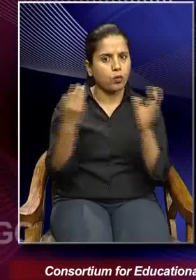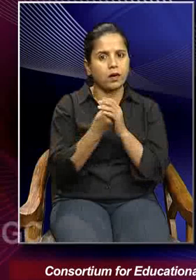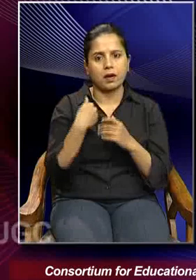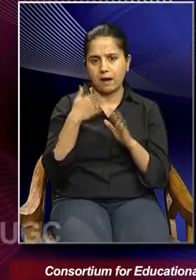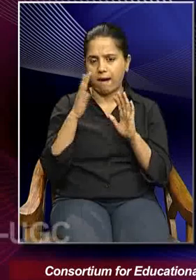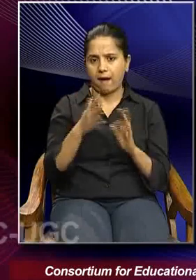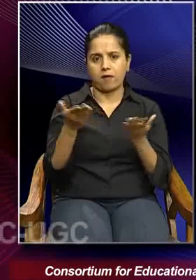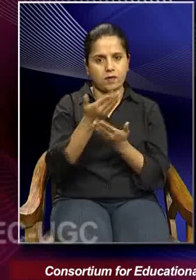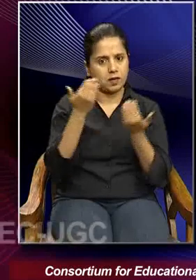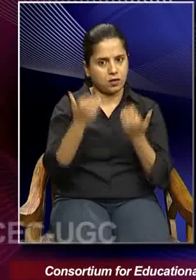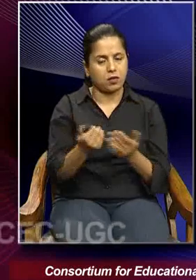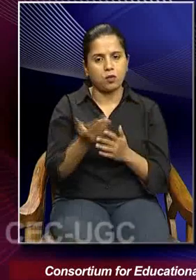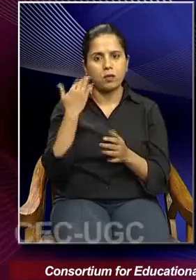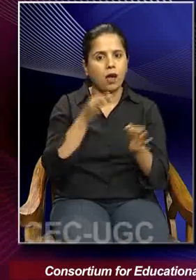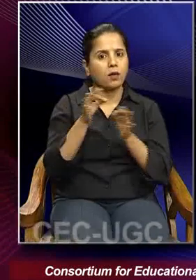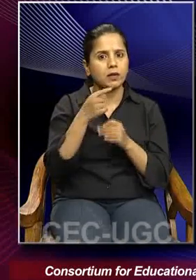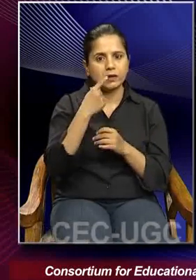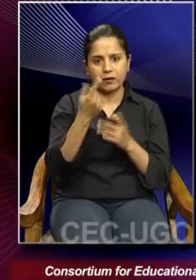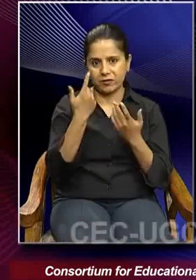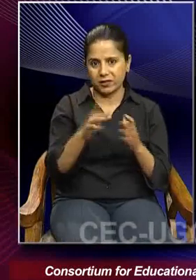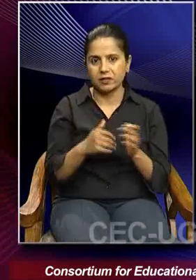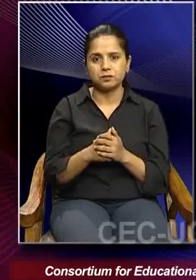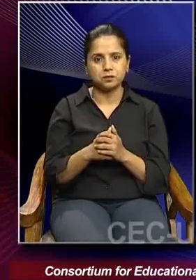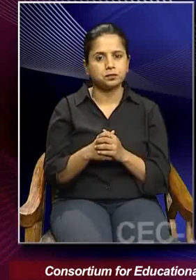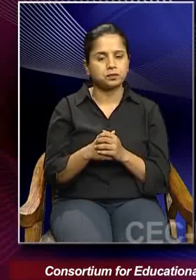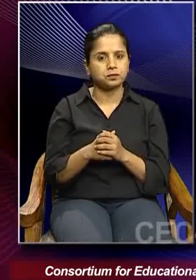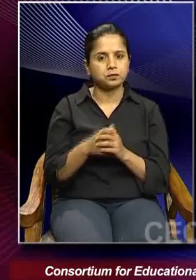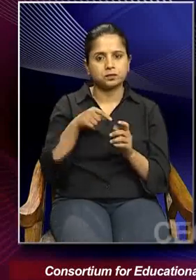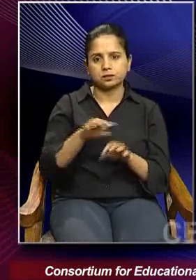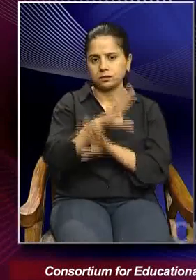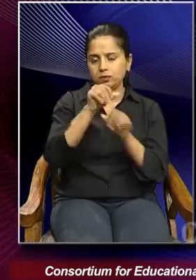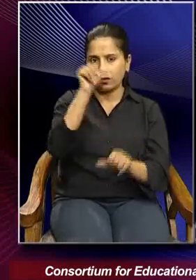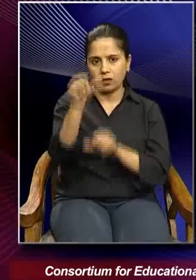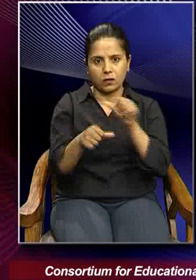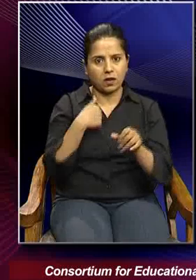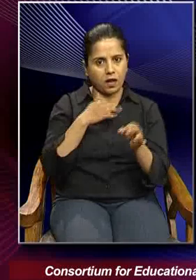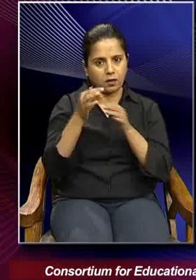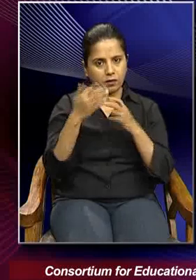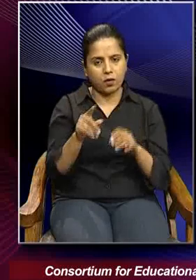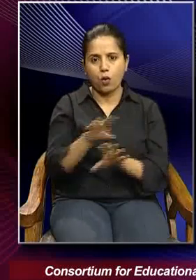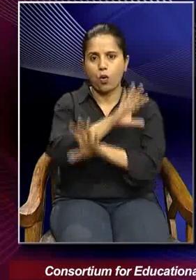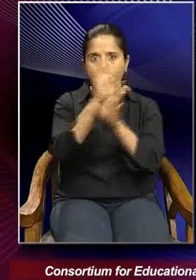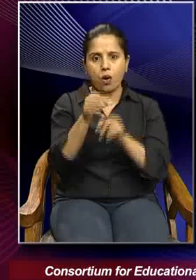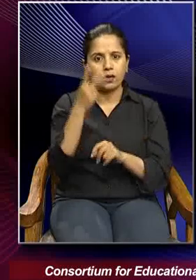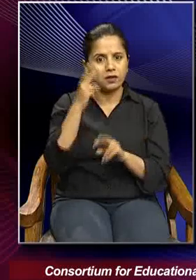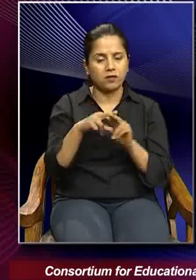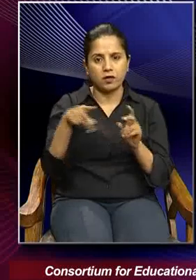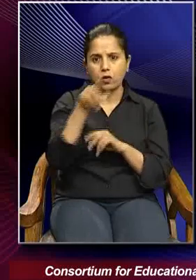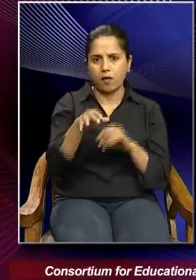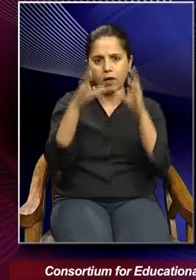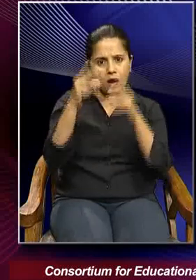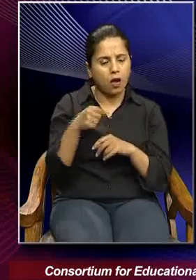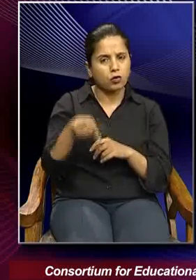have mentioned in the whole process. All those, if you count them, there